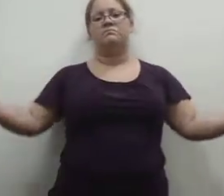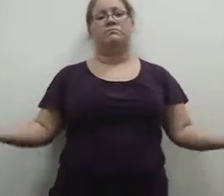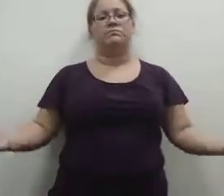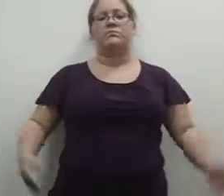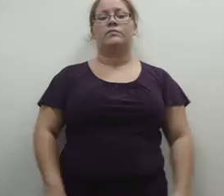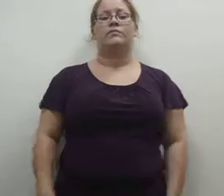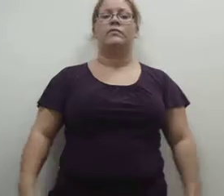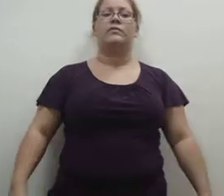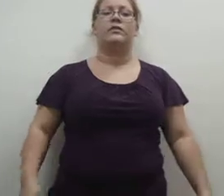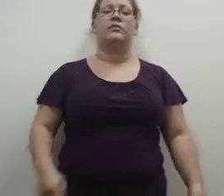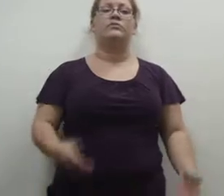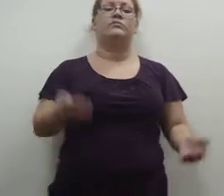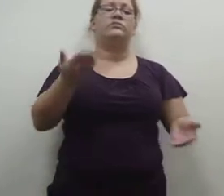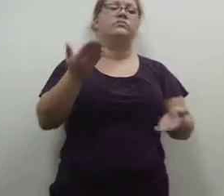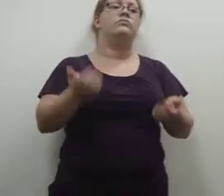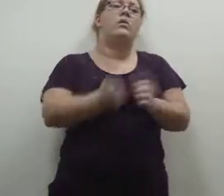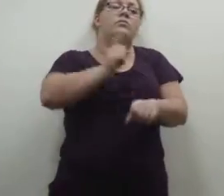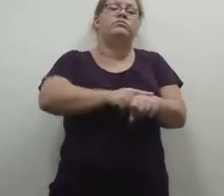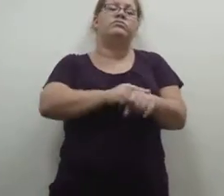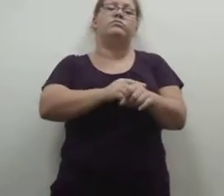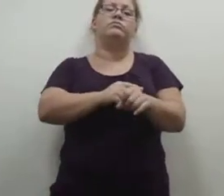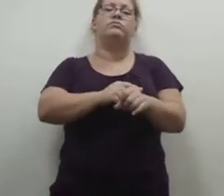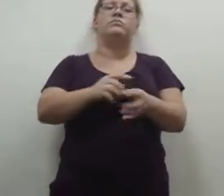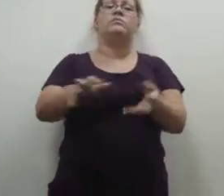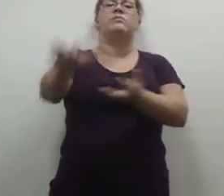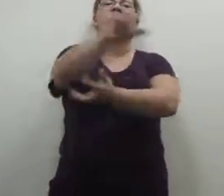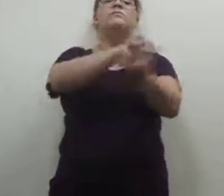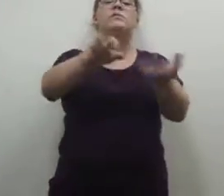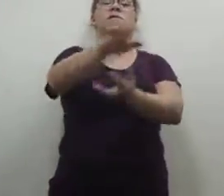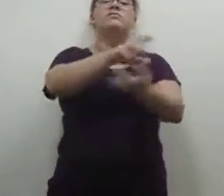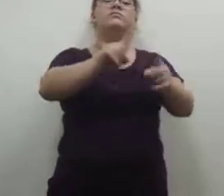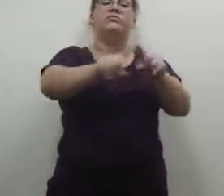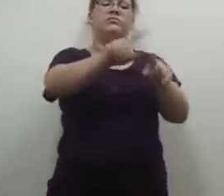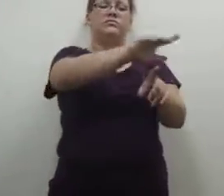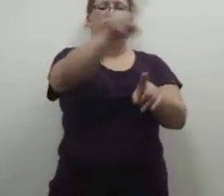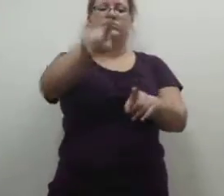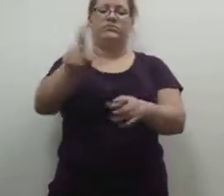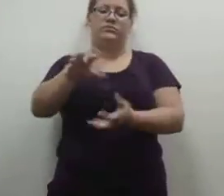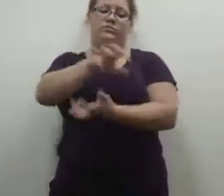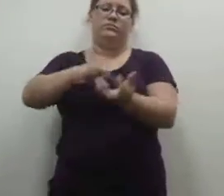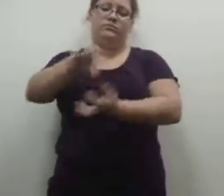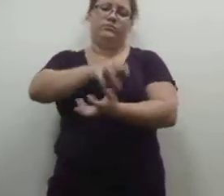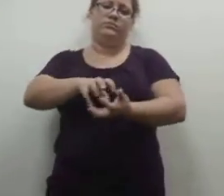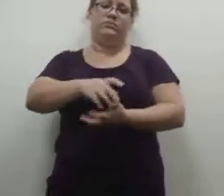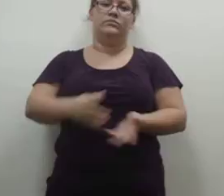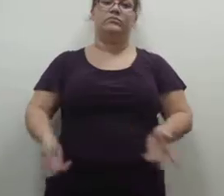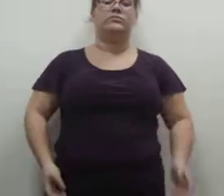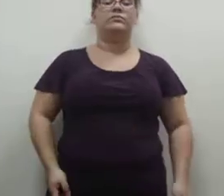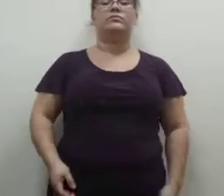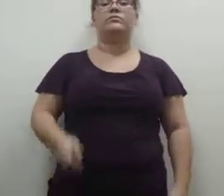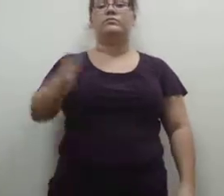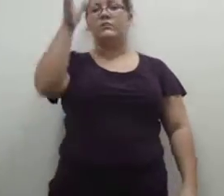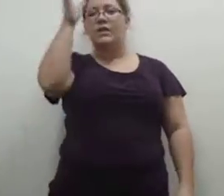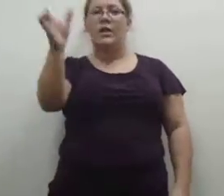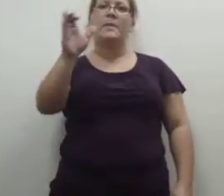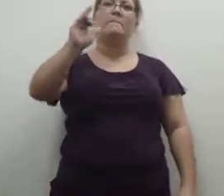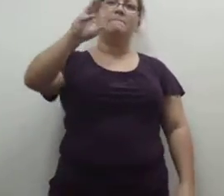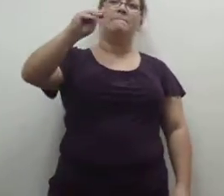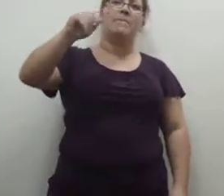a combination of patterns, which is good for them to see as well. So they draw a concept map, maybe write a summary, and here they're bringing in all the